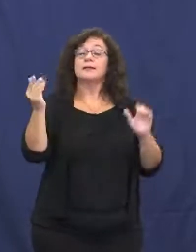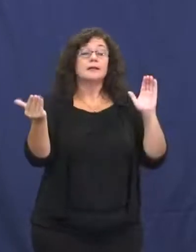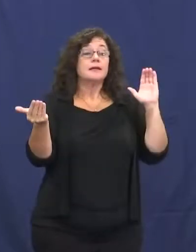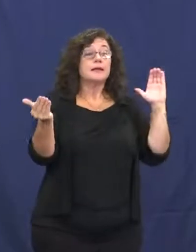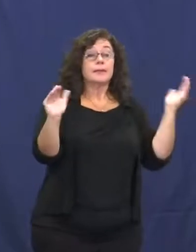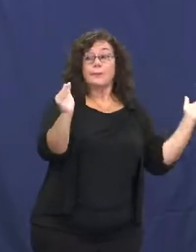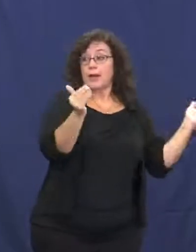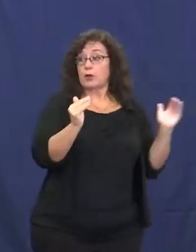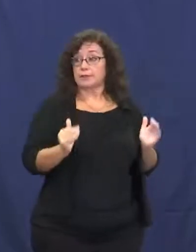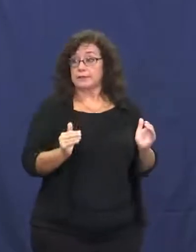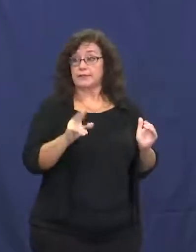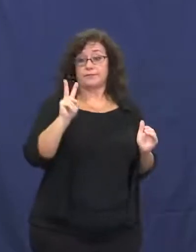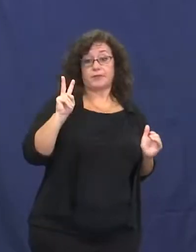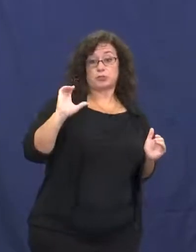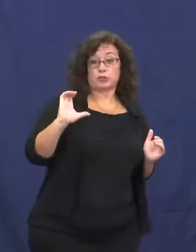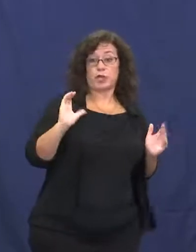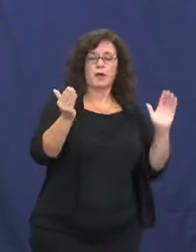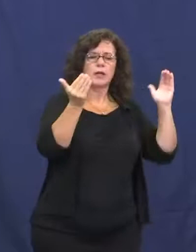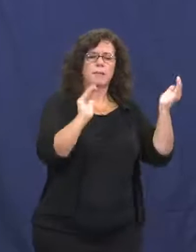Southern California and